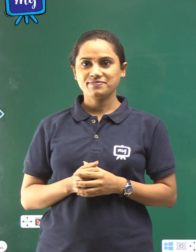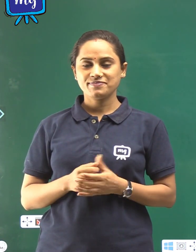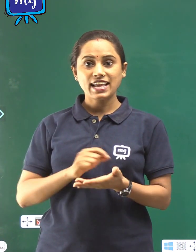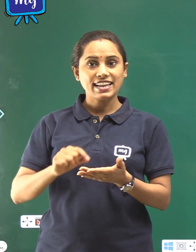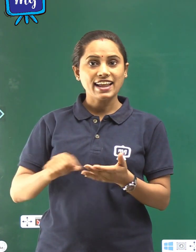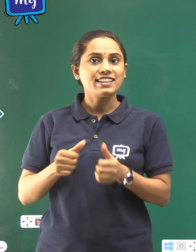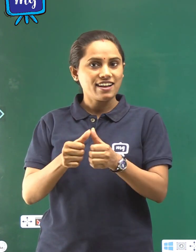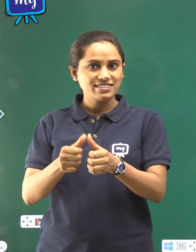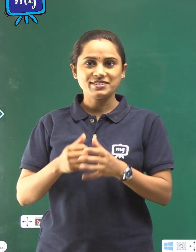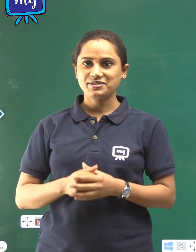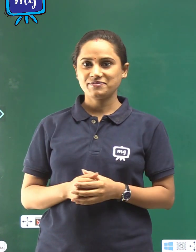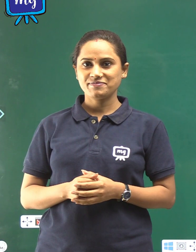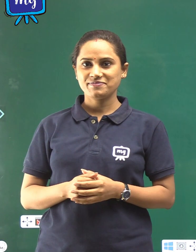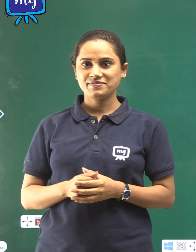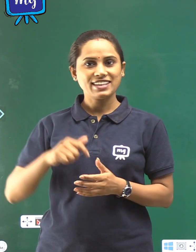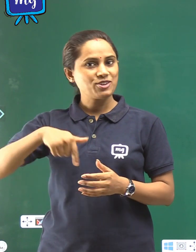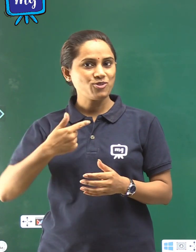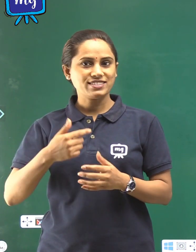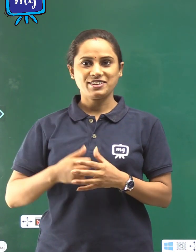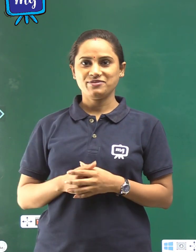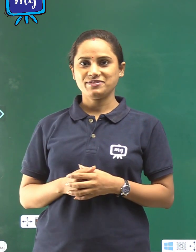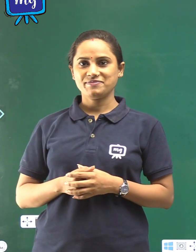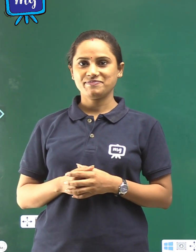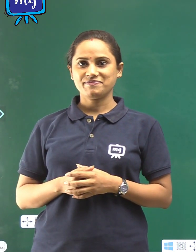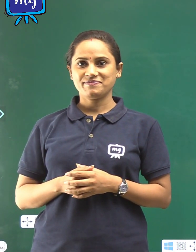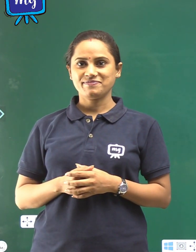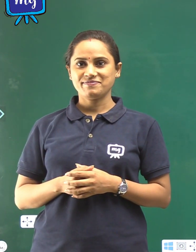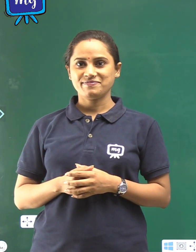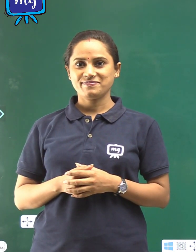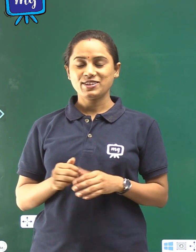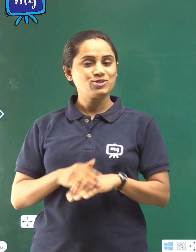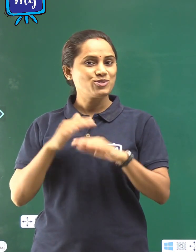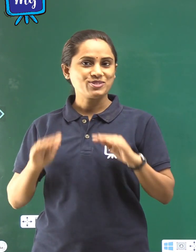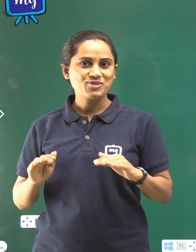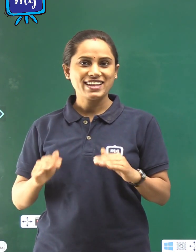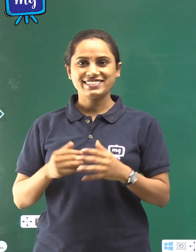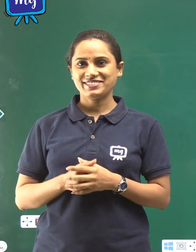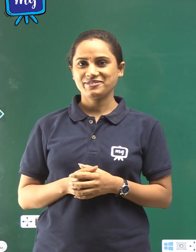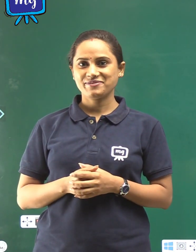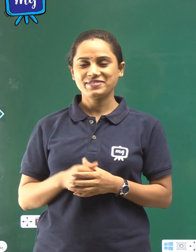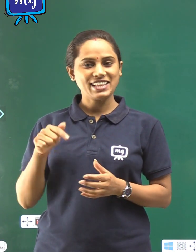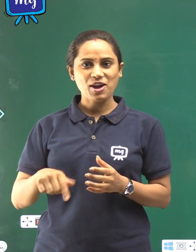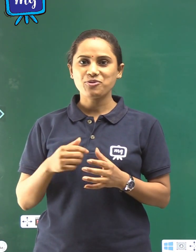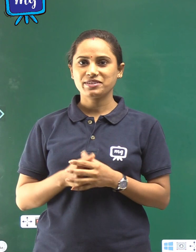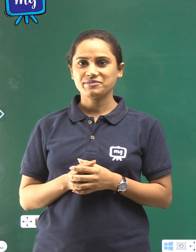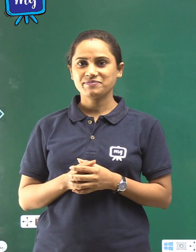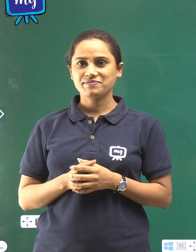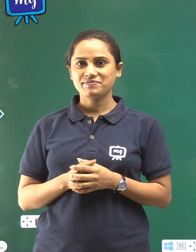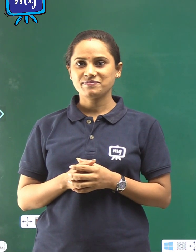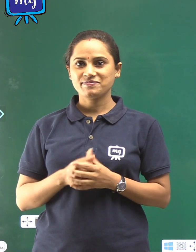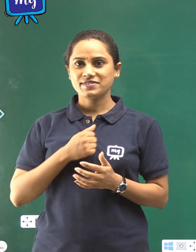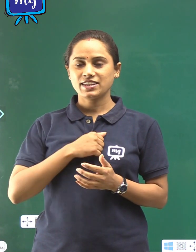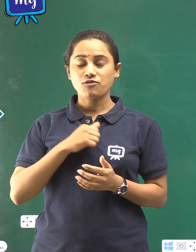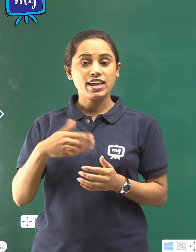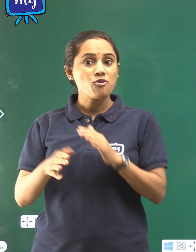Write the answer yourself. So students, now we